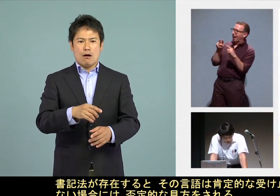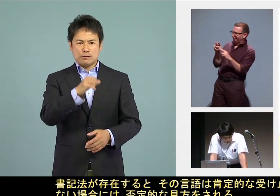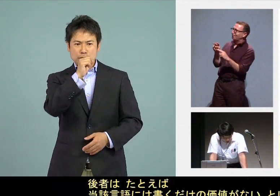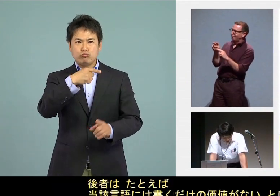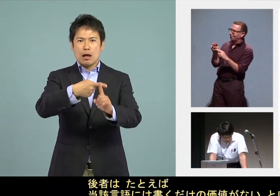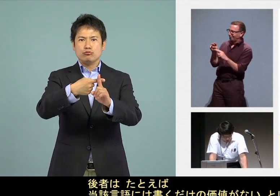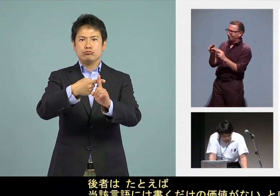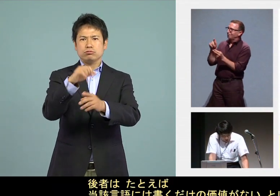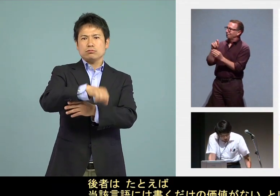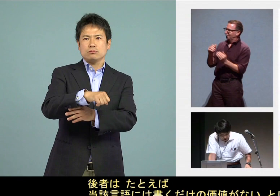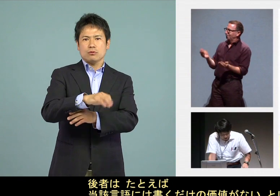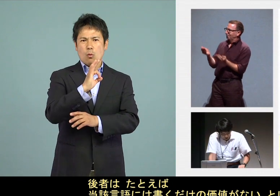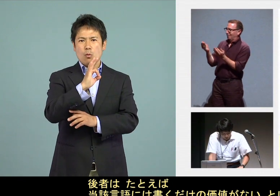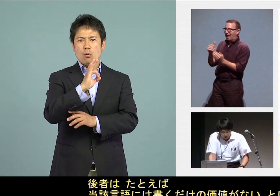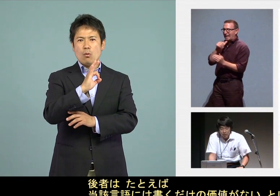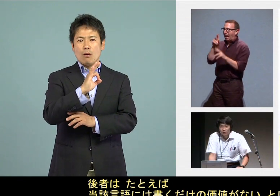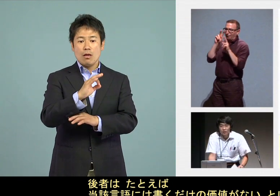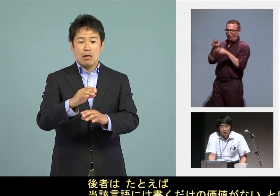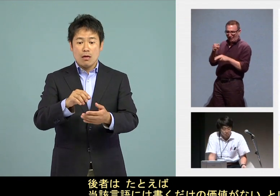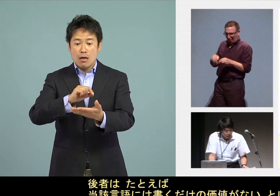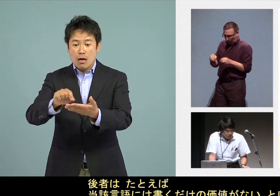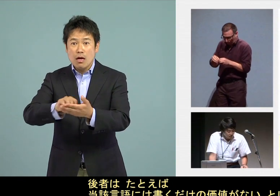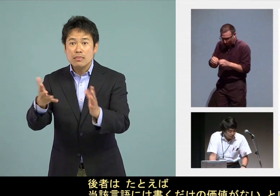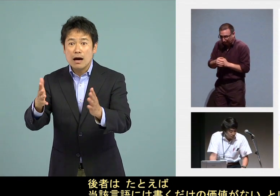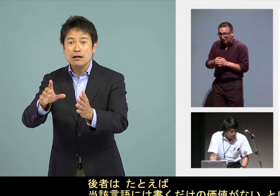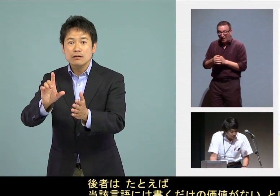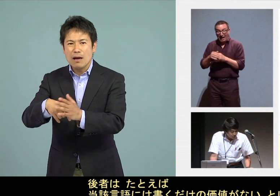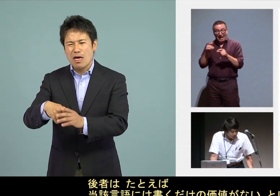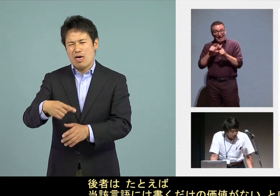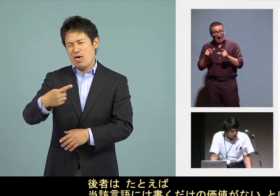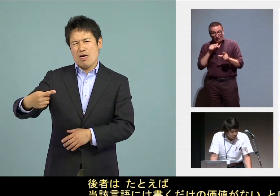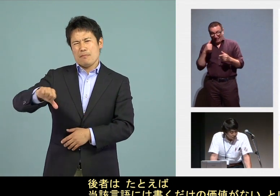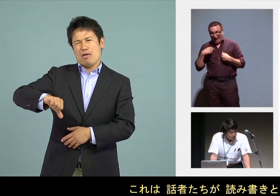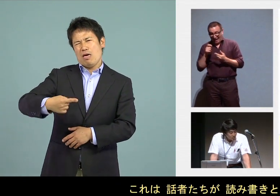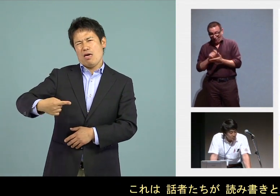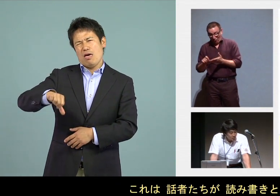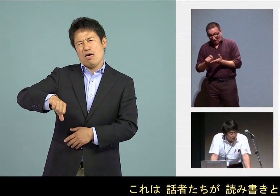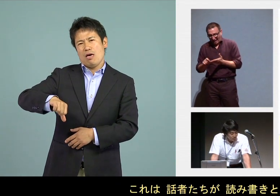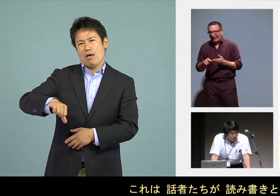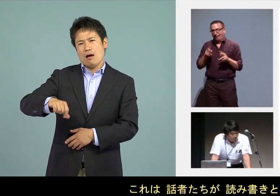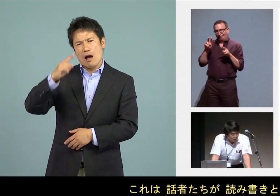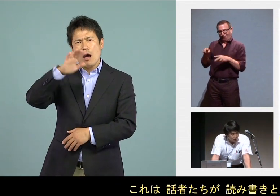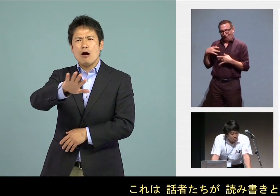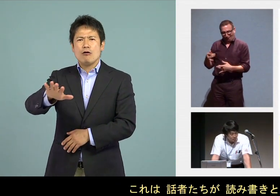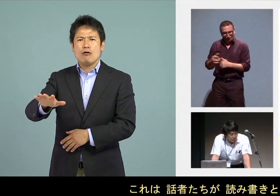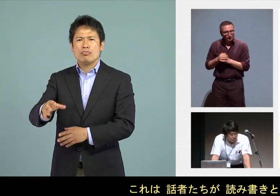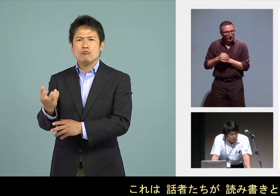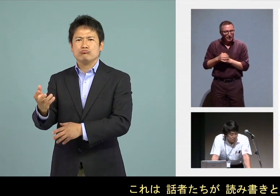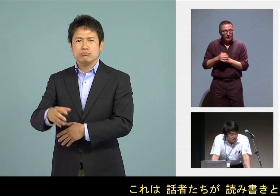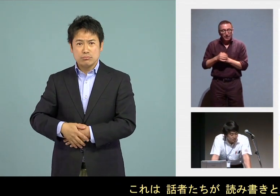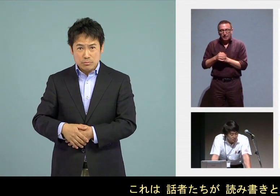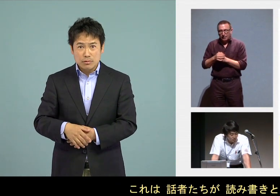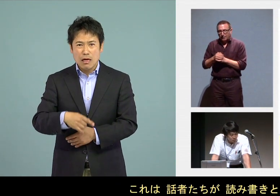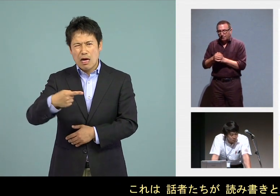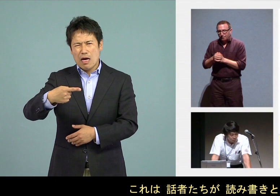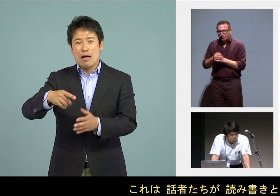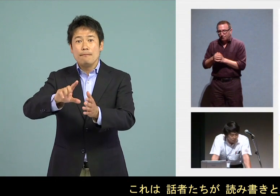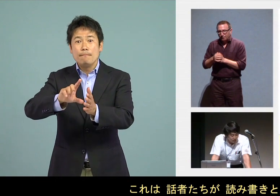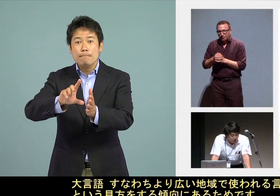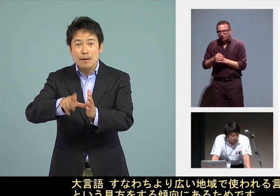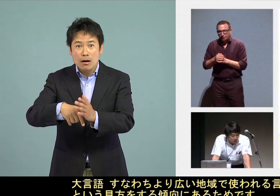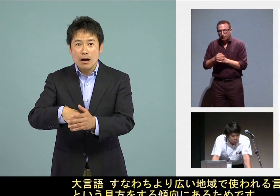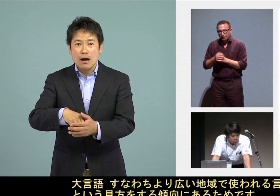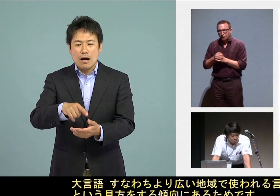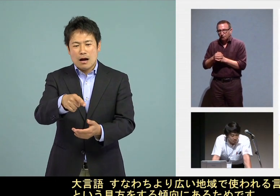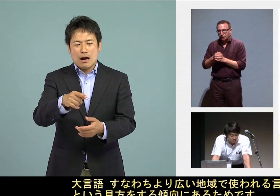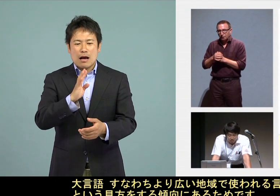one. For example, a language does not merit writing. This is partially because community members may so